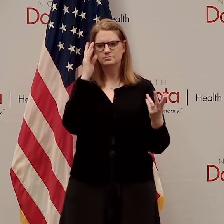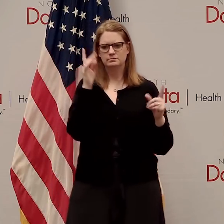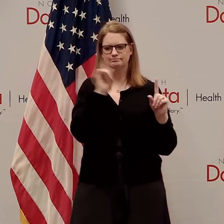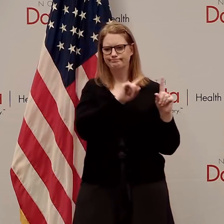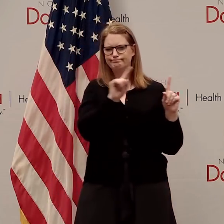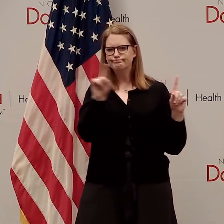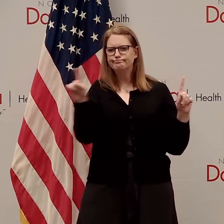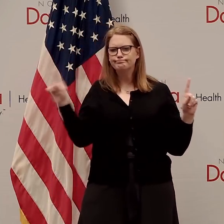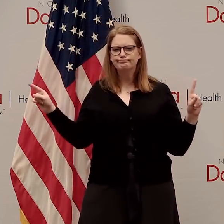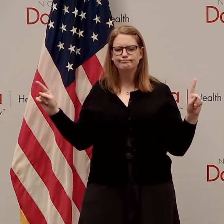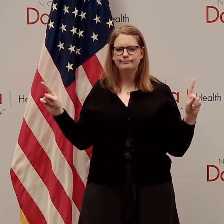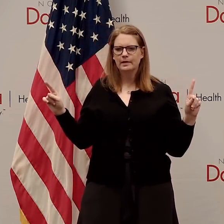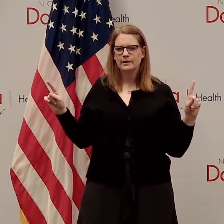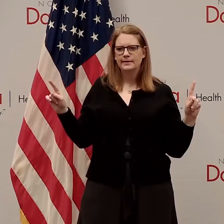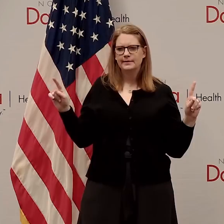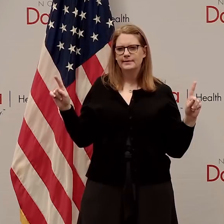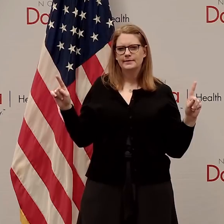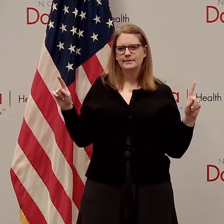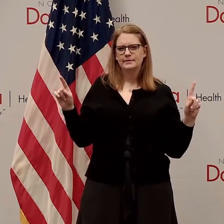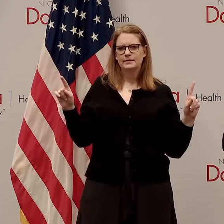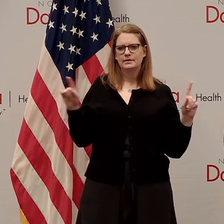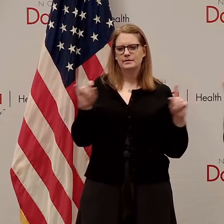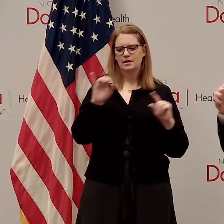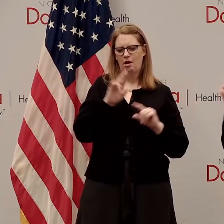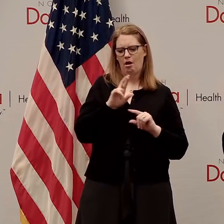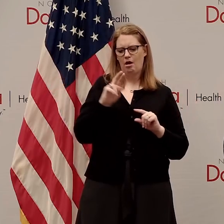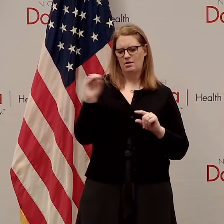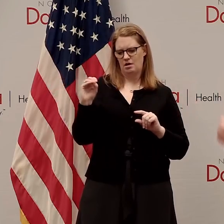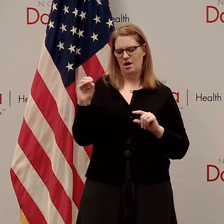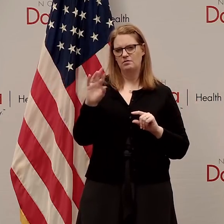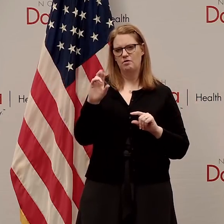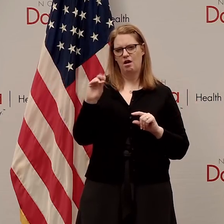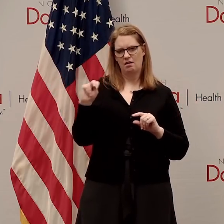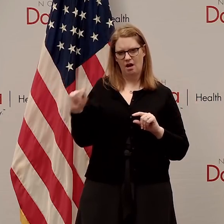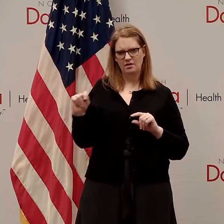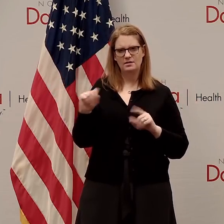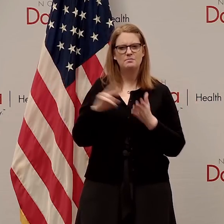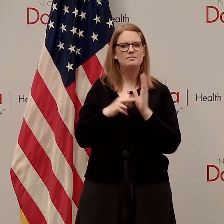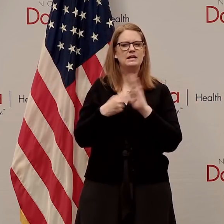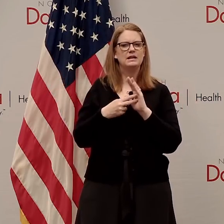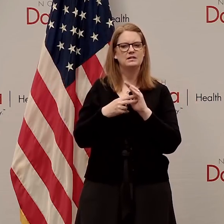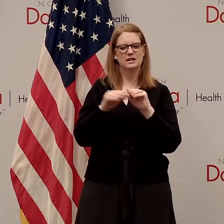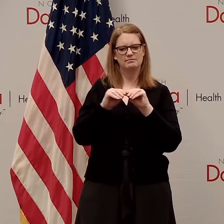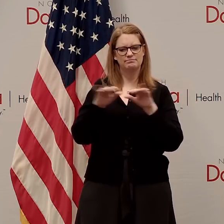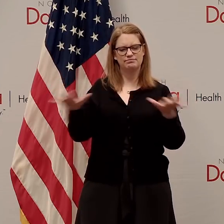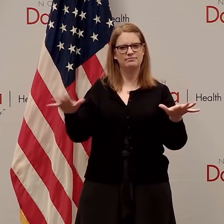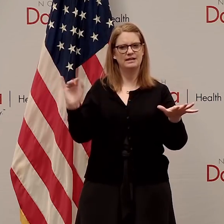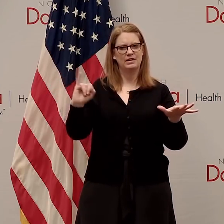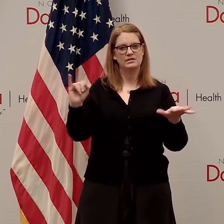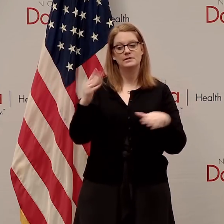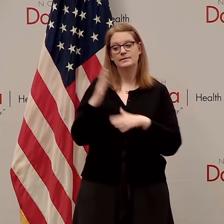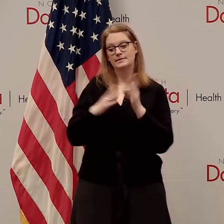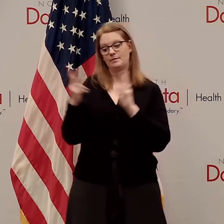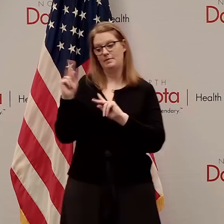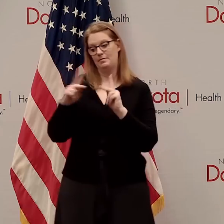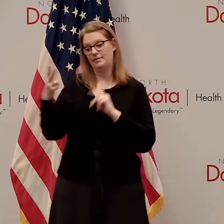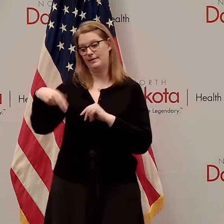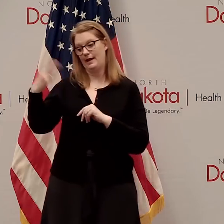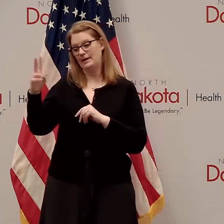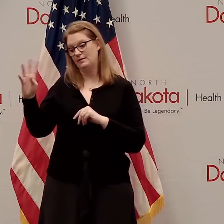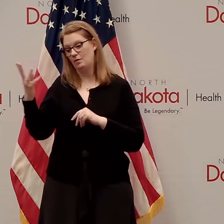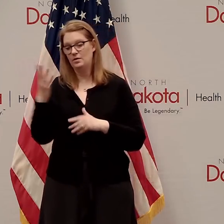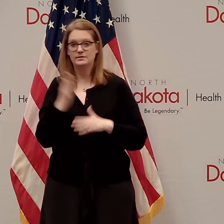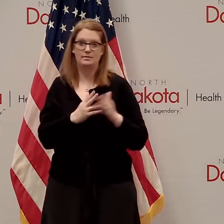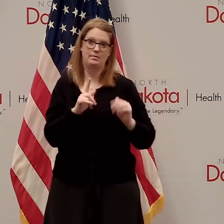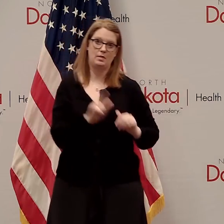different what they call the R0, the R0, the rate of infection spread. Some people have it as high as 4, some people have it as low as